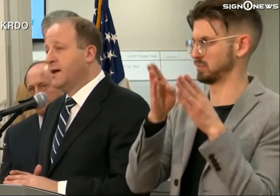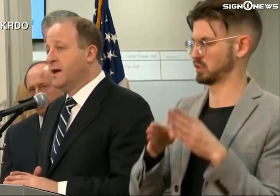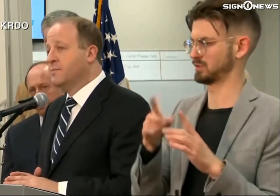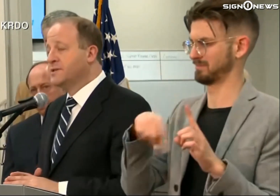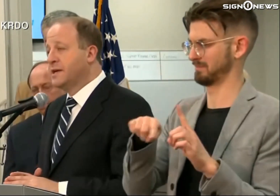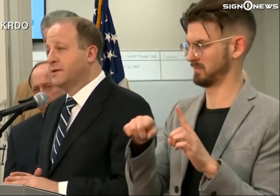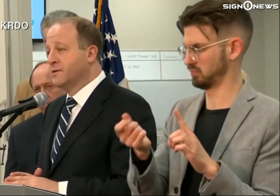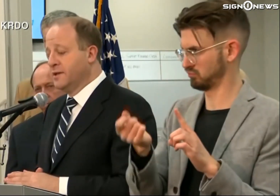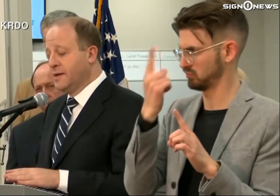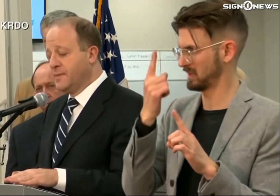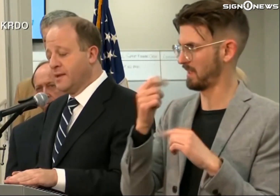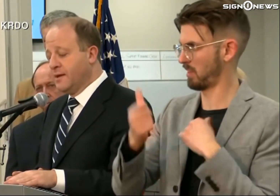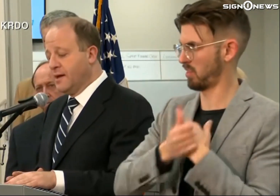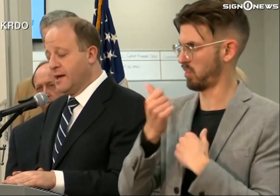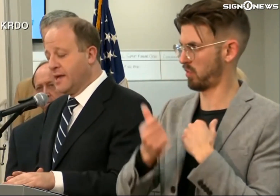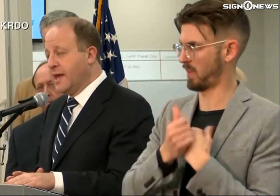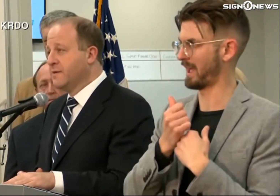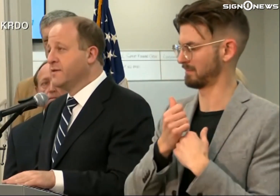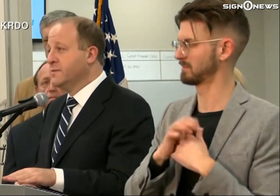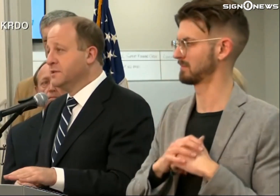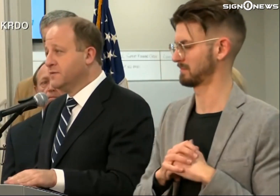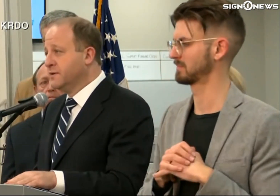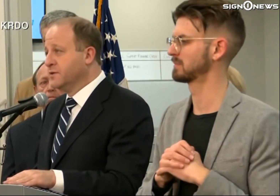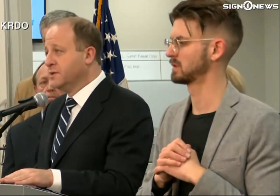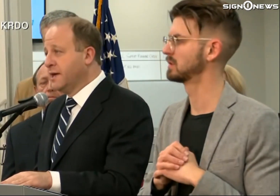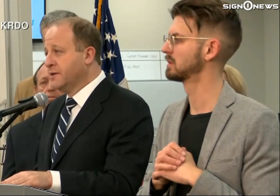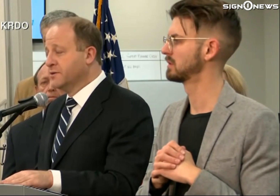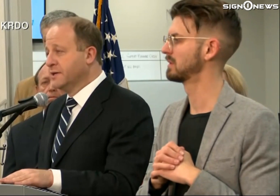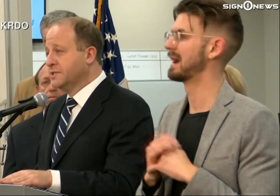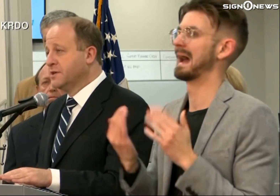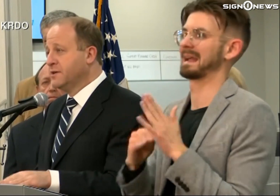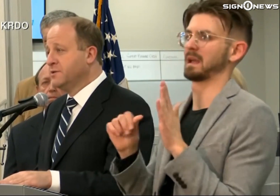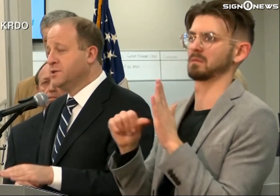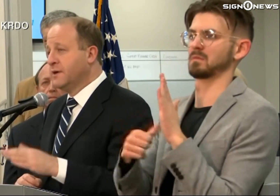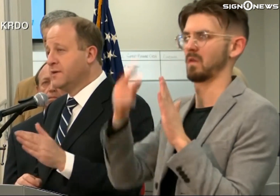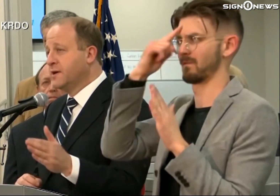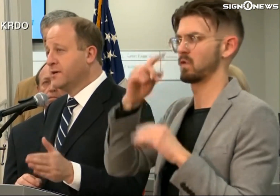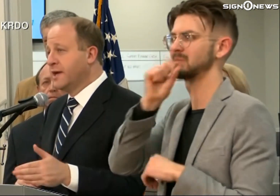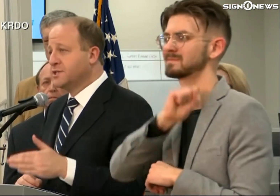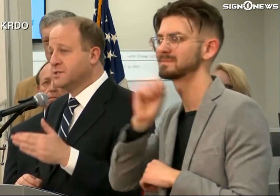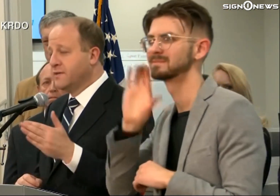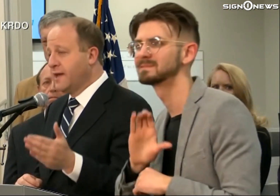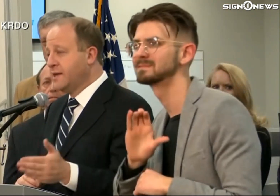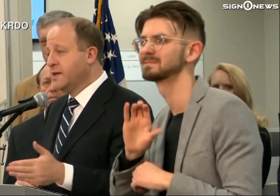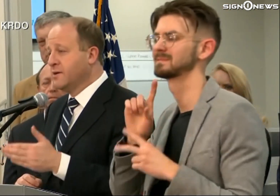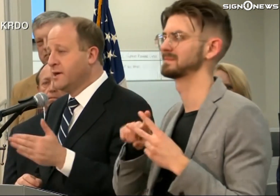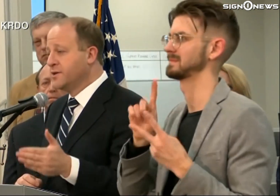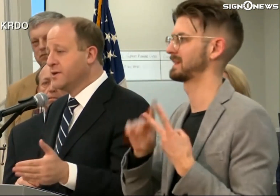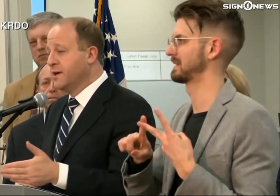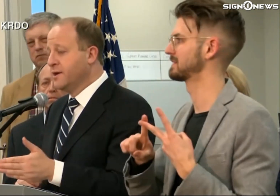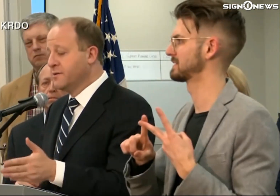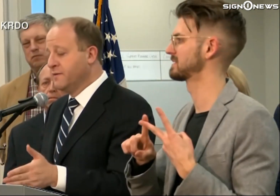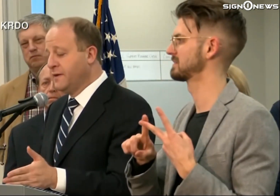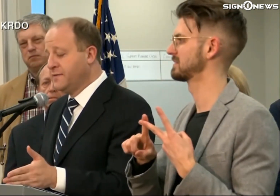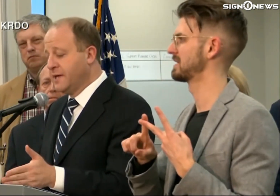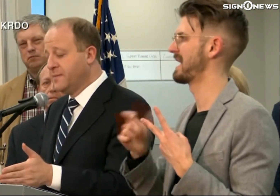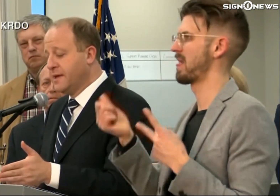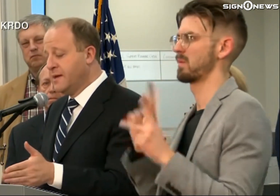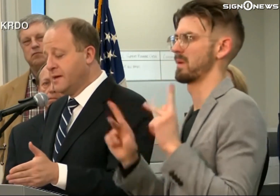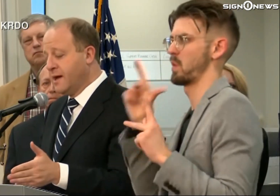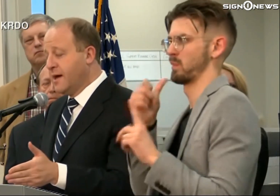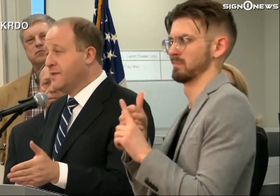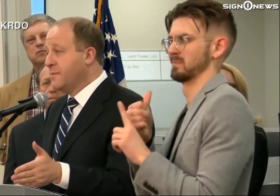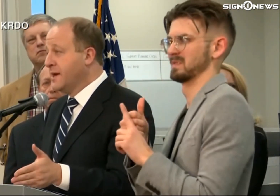threat, particularly, again, for the most vulnerable and elderly. So those who have congregations of 80 or 100 and